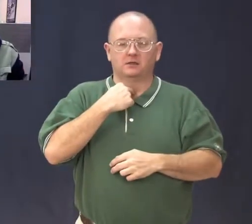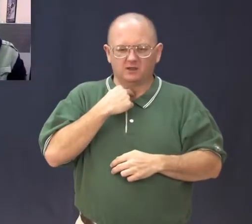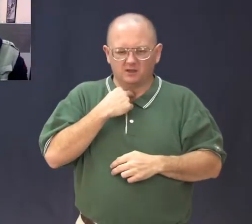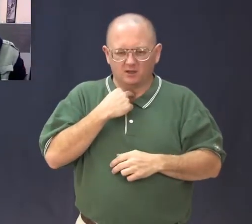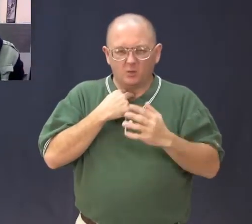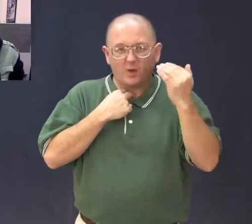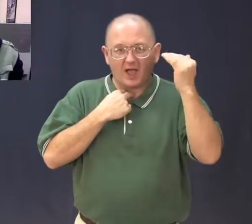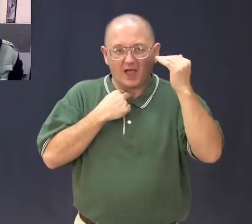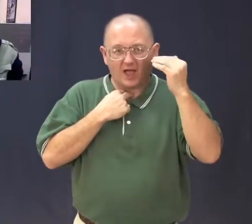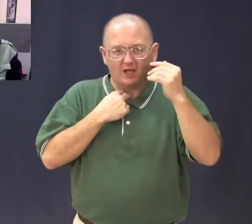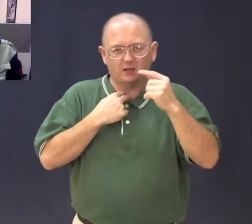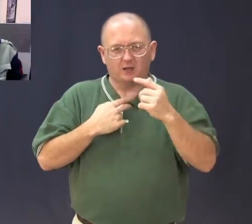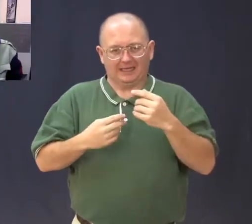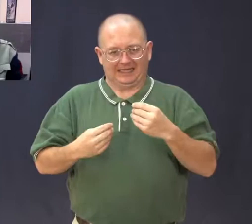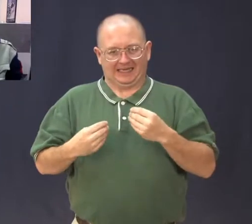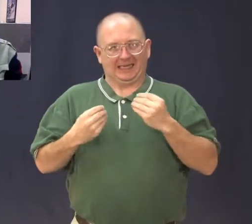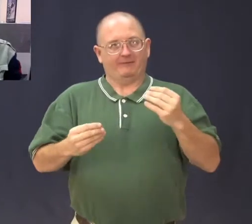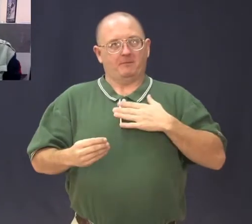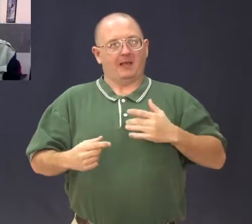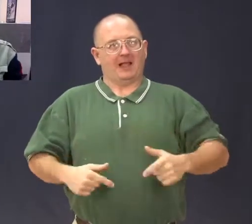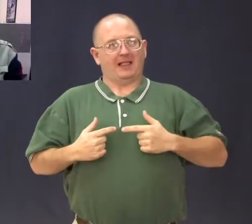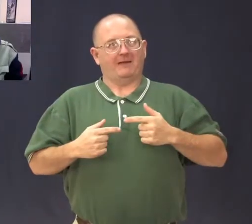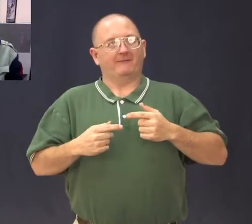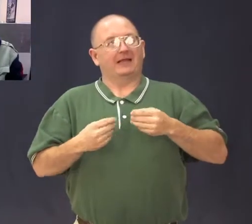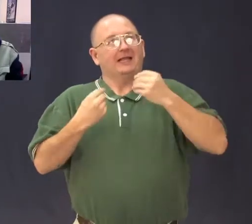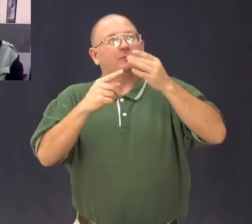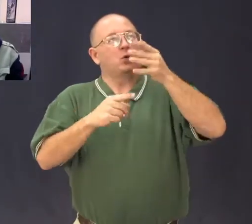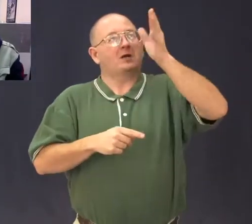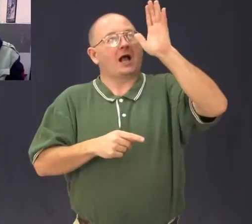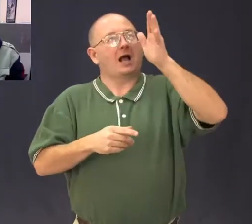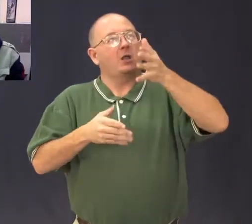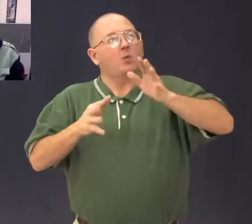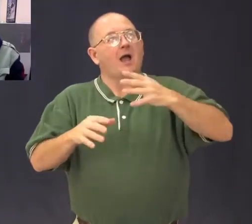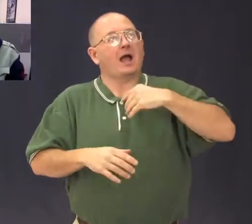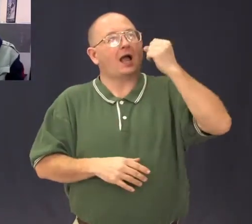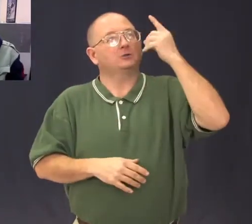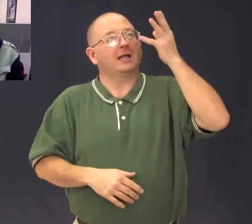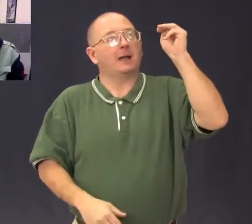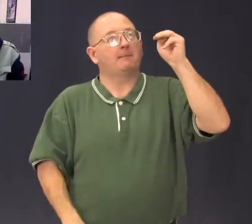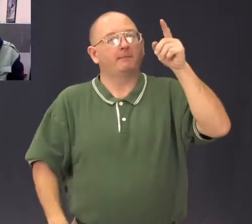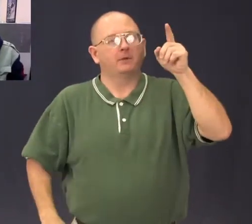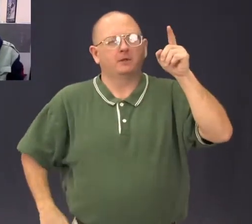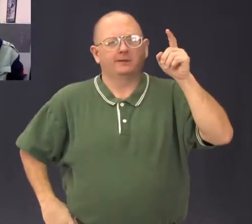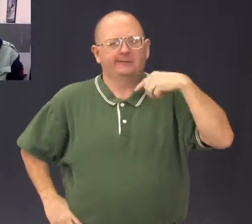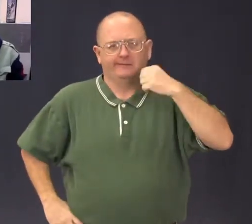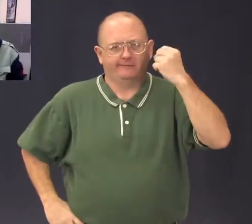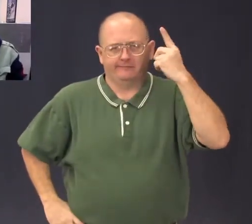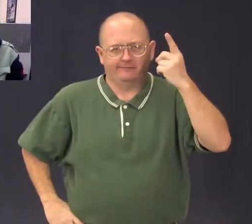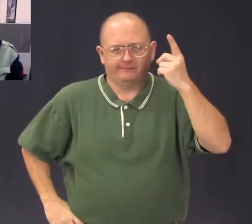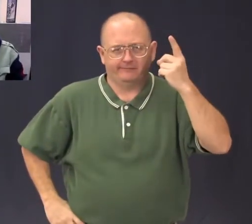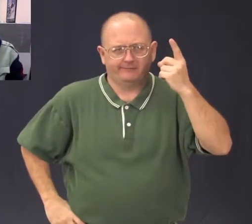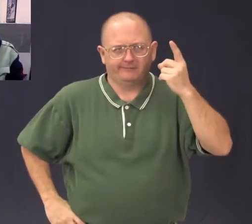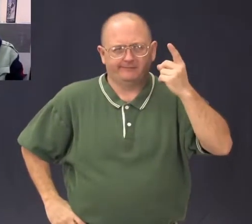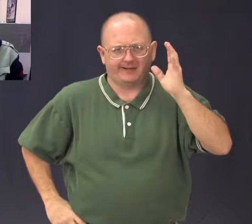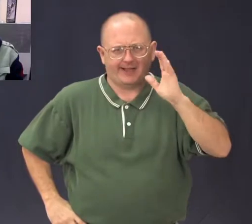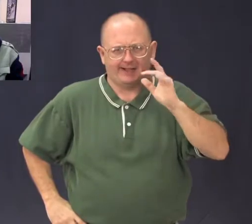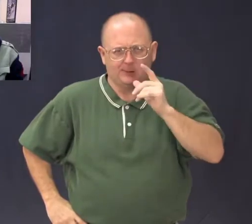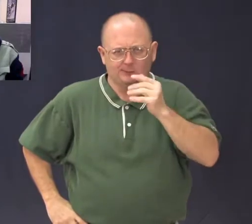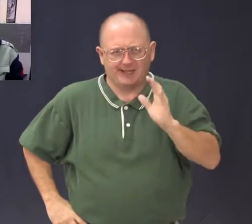So I finished steps 1 and 2, but on step 3 I got stuck. Step 3 is that you have to give your life up to God. And I really